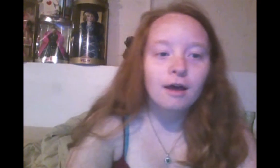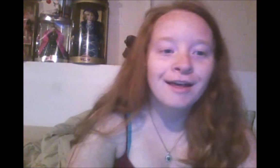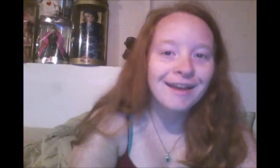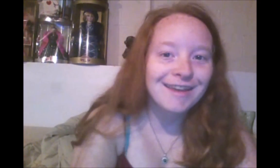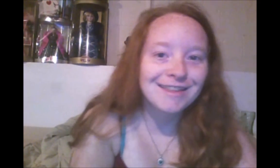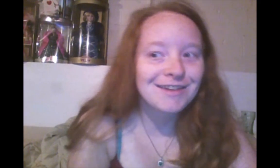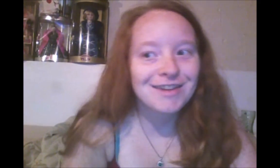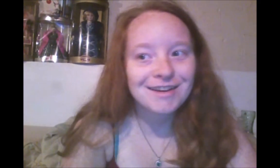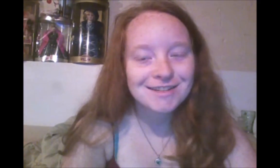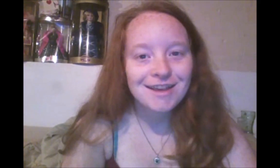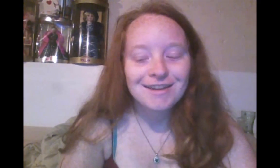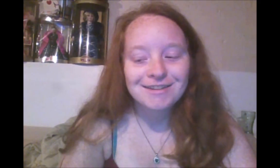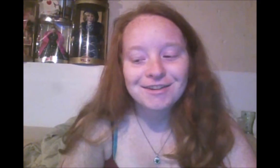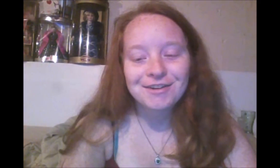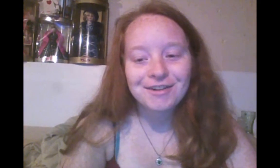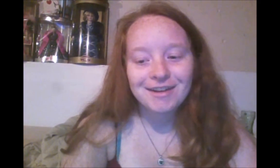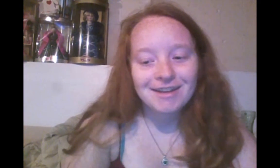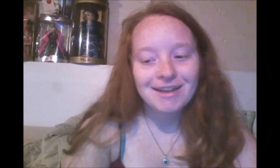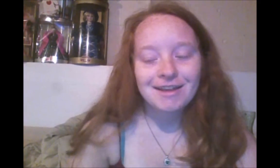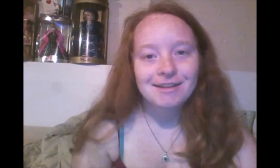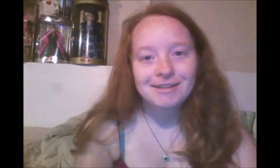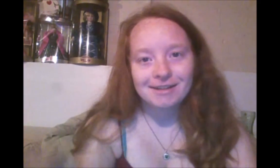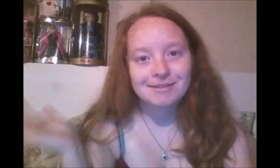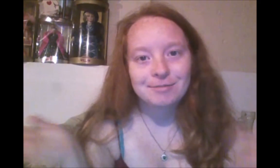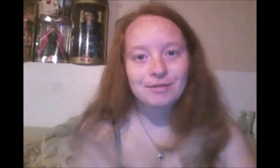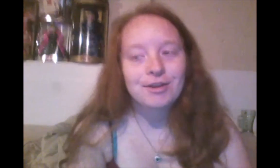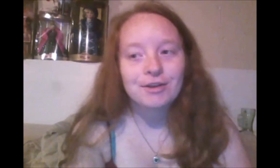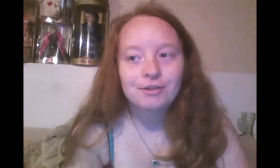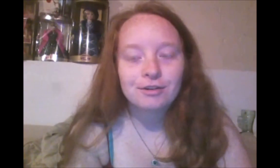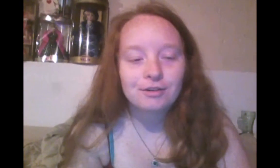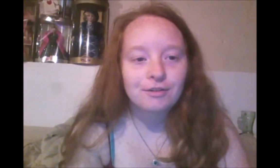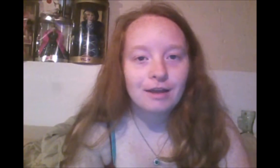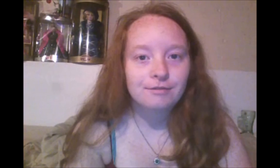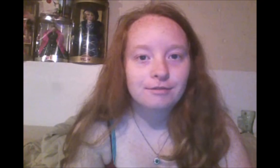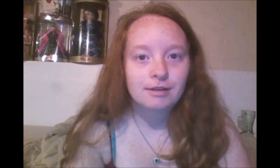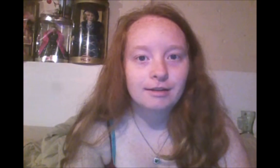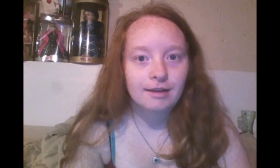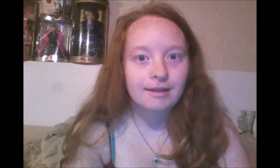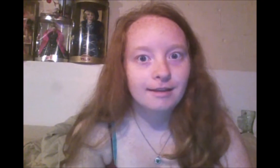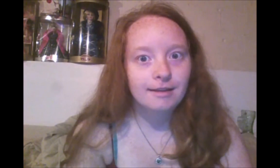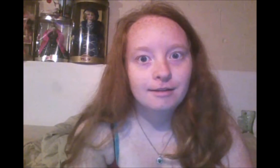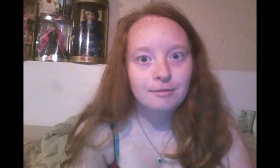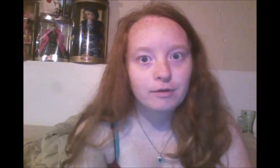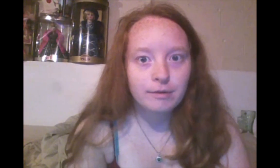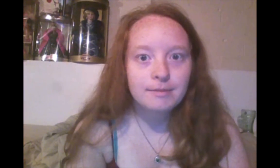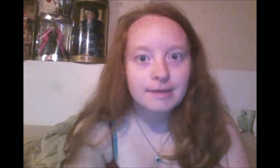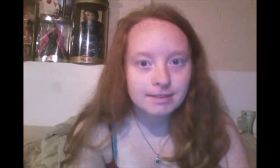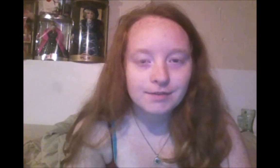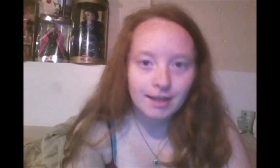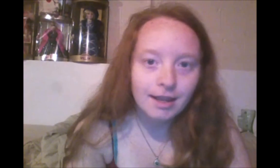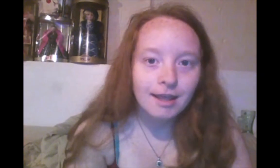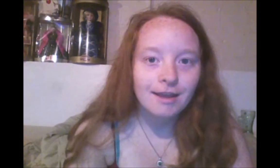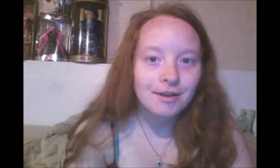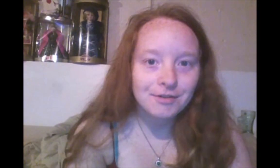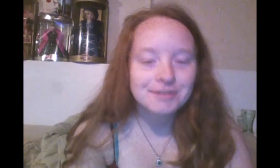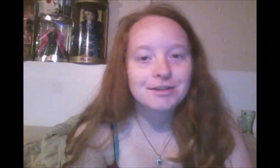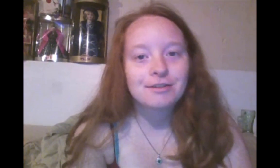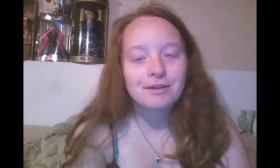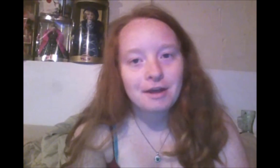I can't think of anything else. So, yeah, that's my video. So, if you have, you know, like I said, I'm going to repeat myself again. Any questions or comments